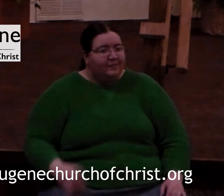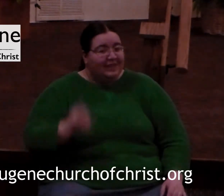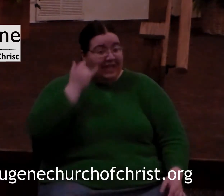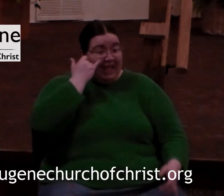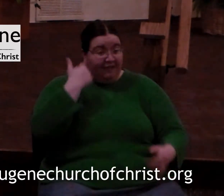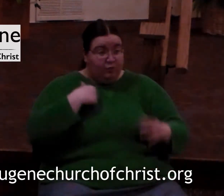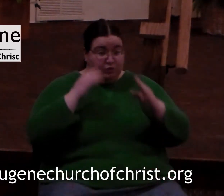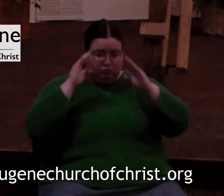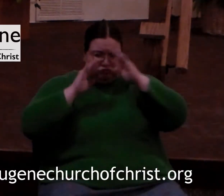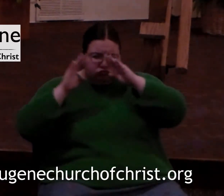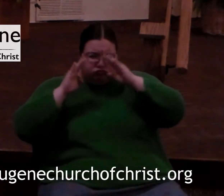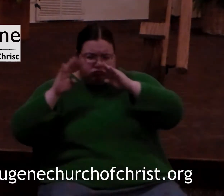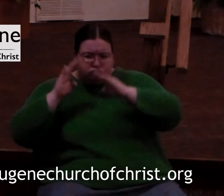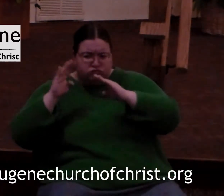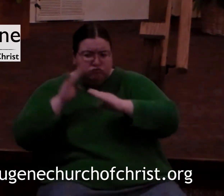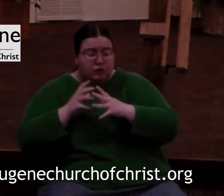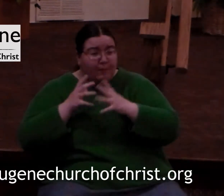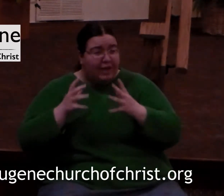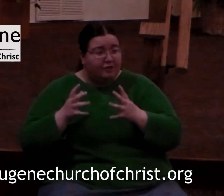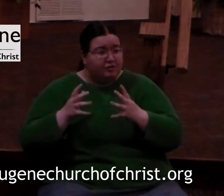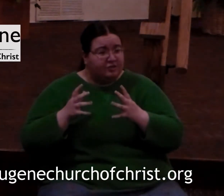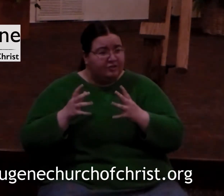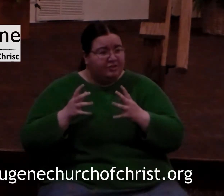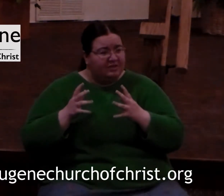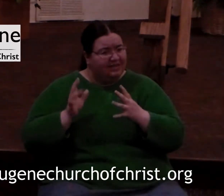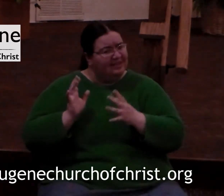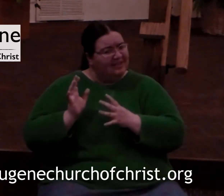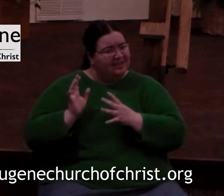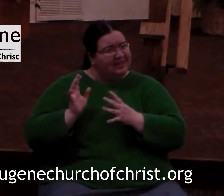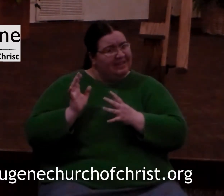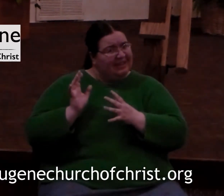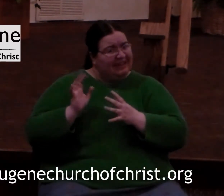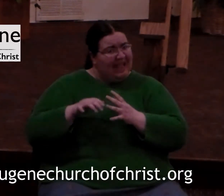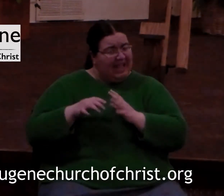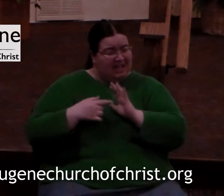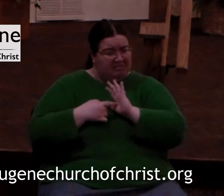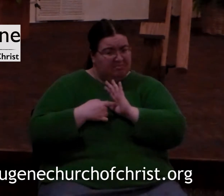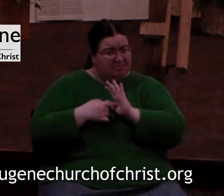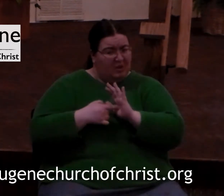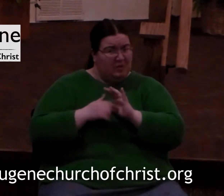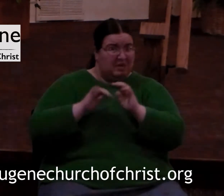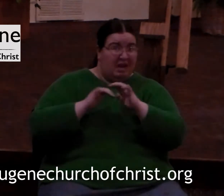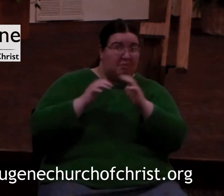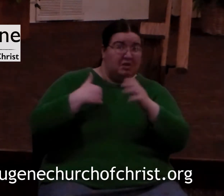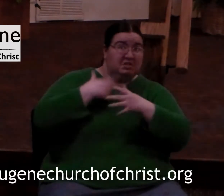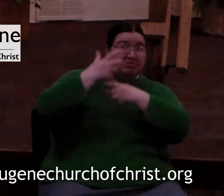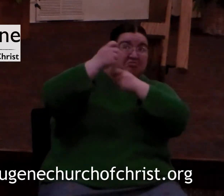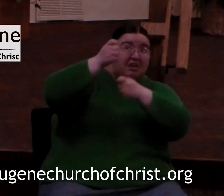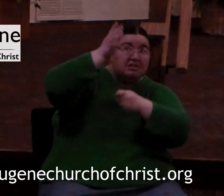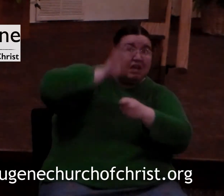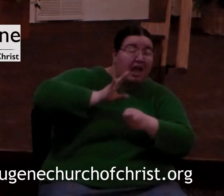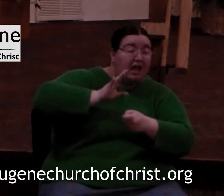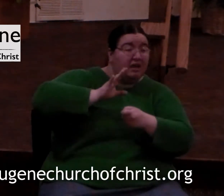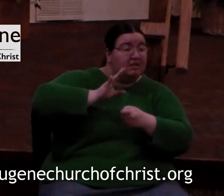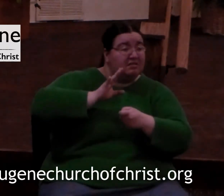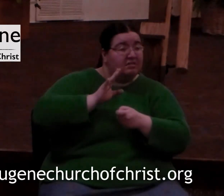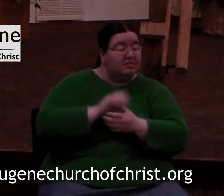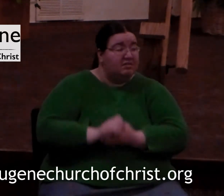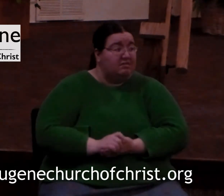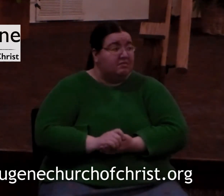our worry, or are we saying something about the level of trust we have in God, in His ability to do what He says He will do?